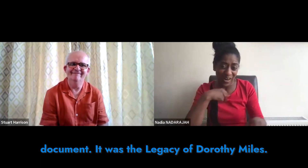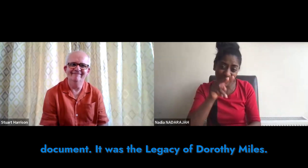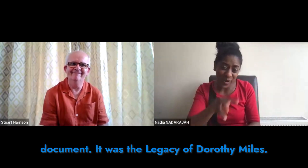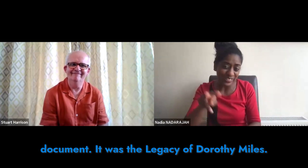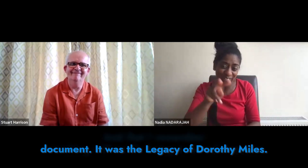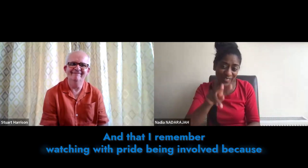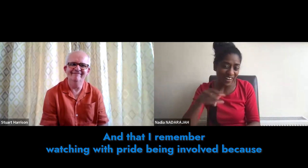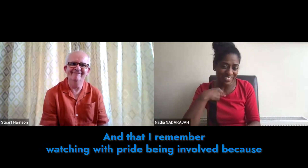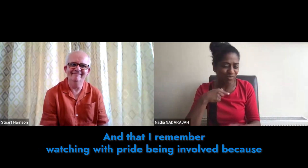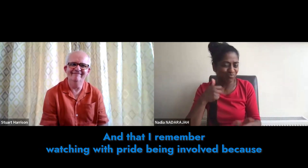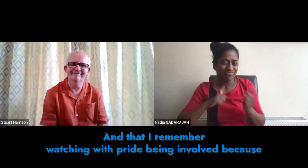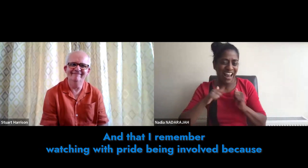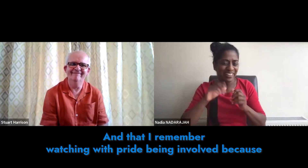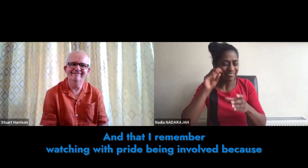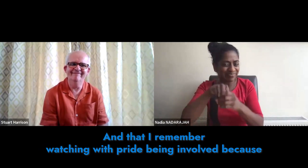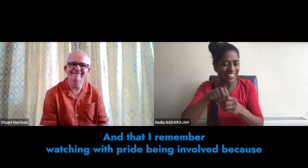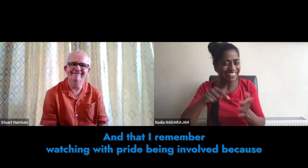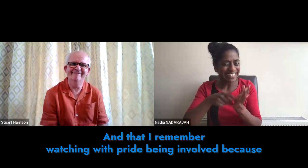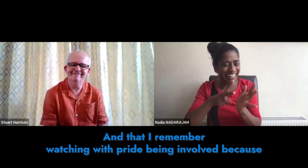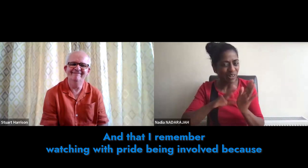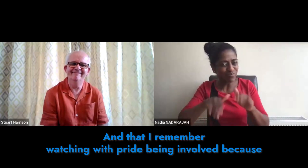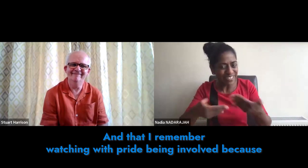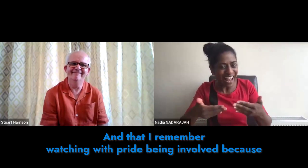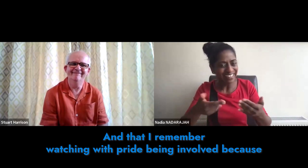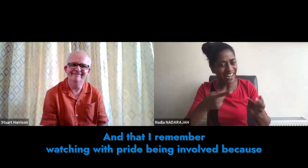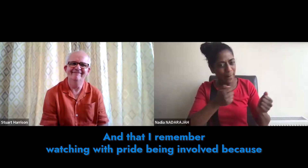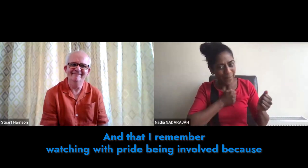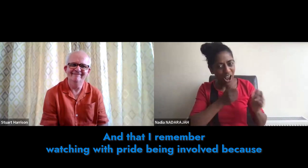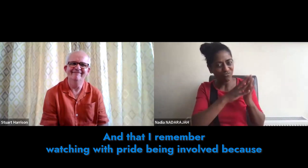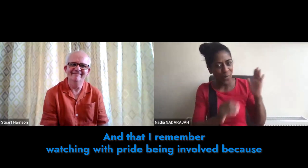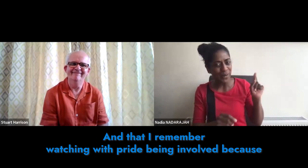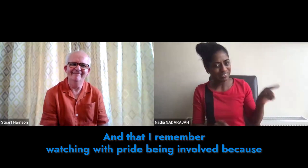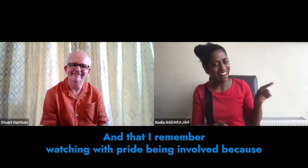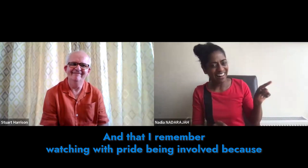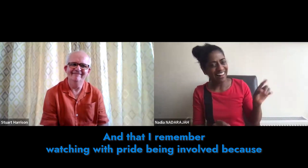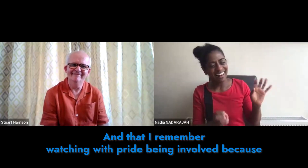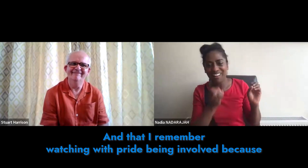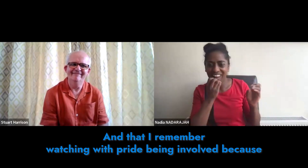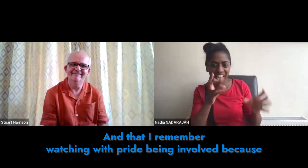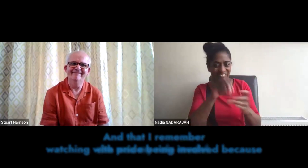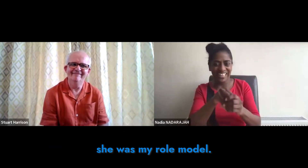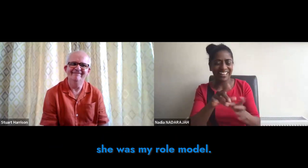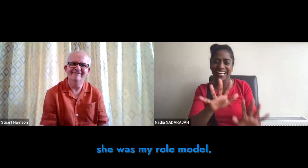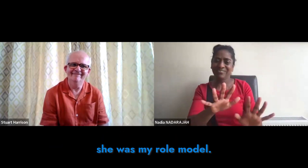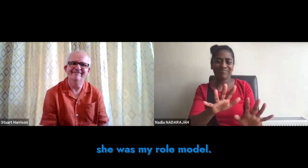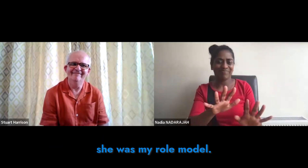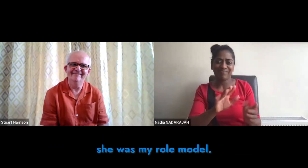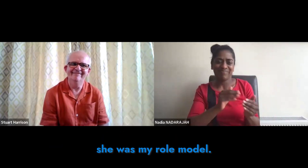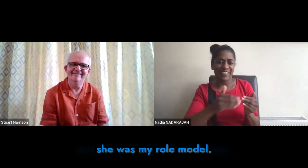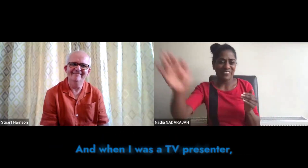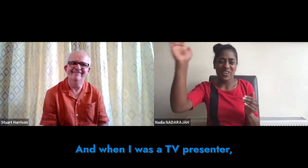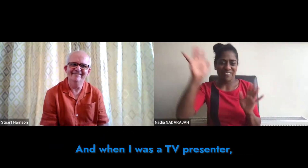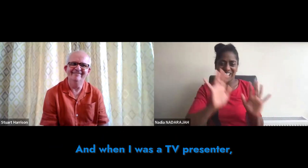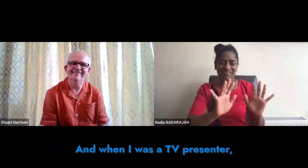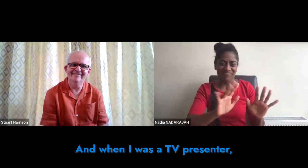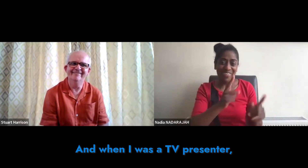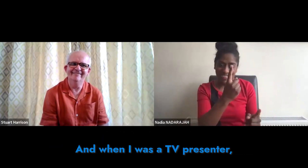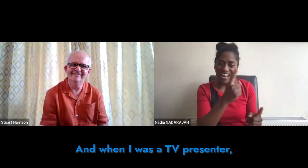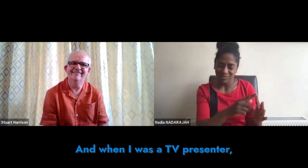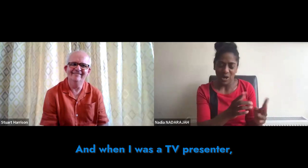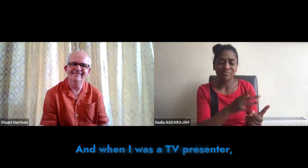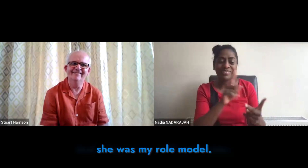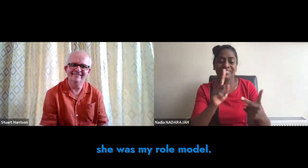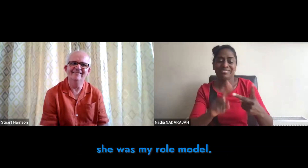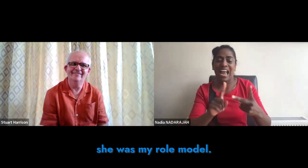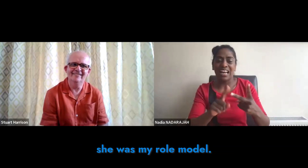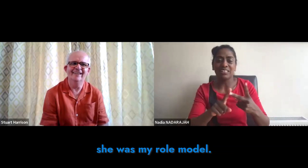Dorothy Miles. And that I remember watching with pride, being involved, because she was my role model. And when I was a TV